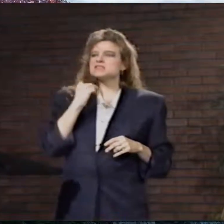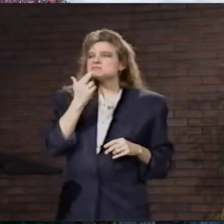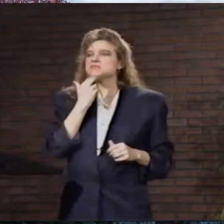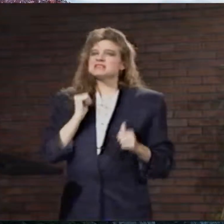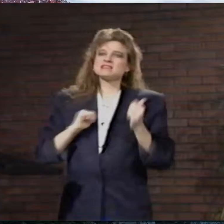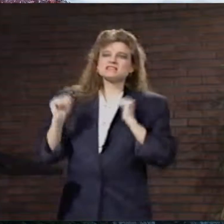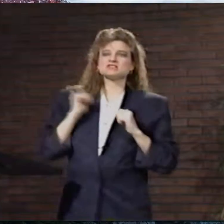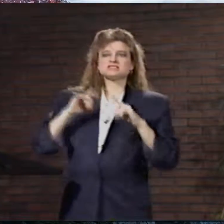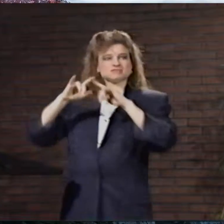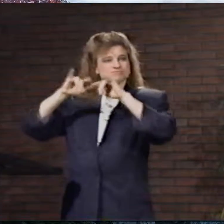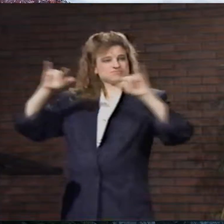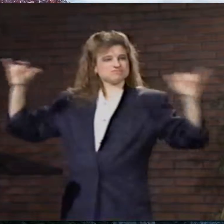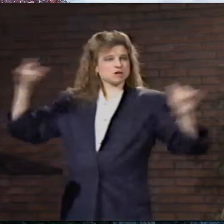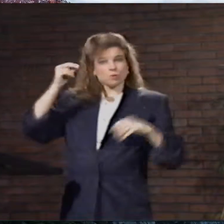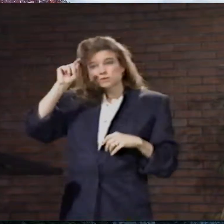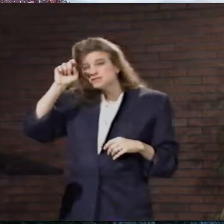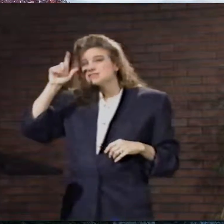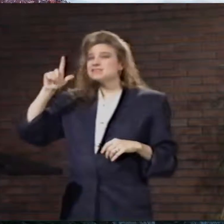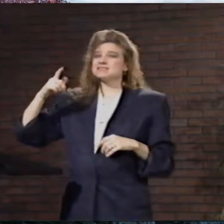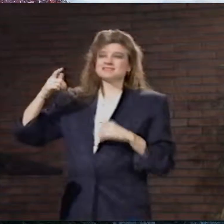any private workplace,